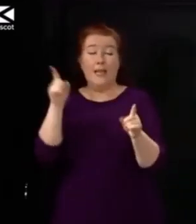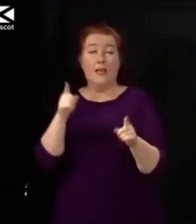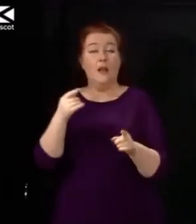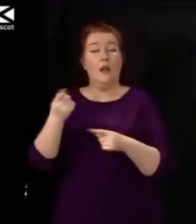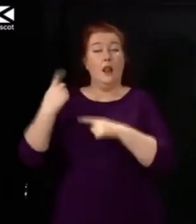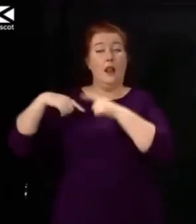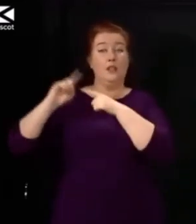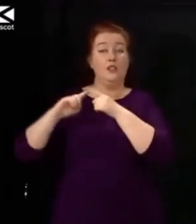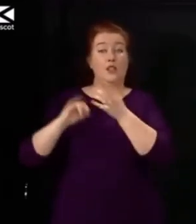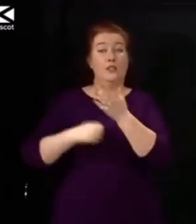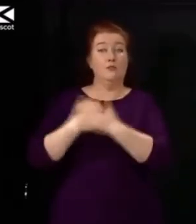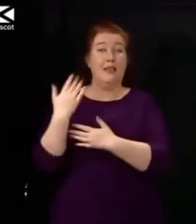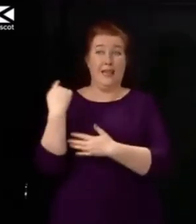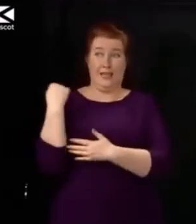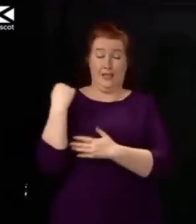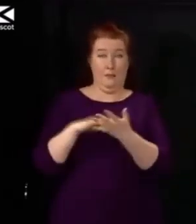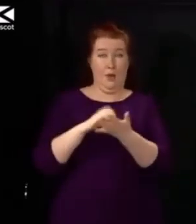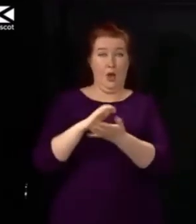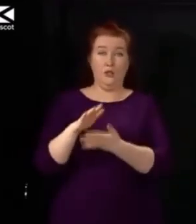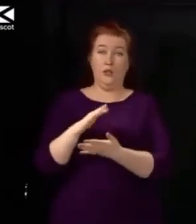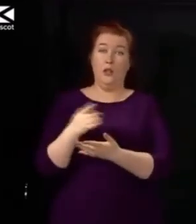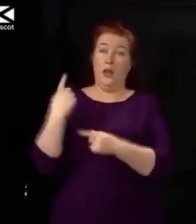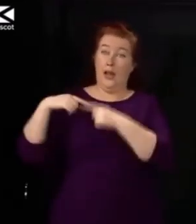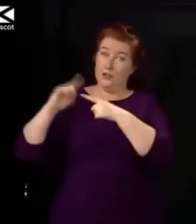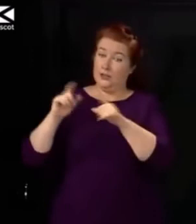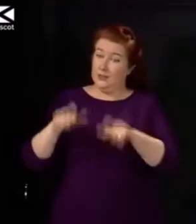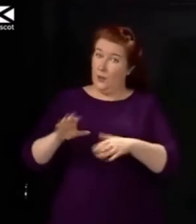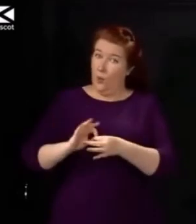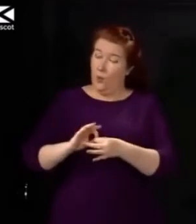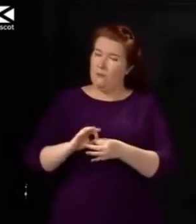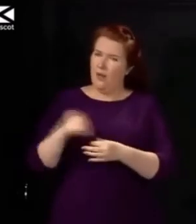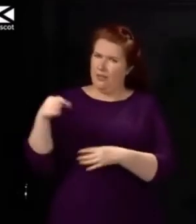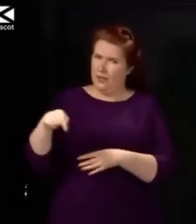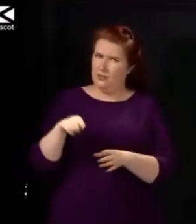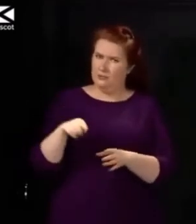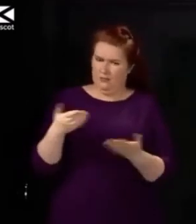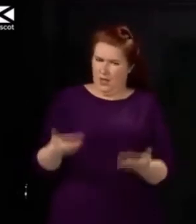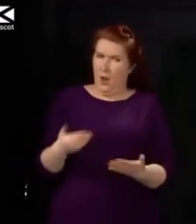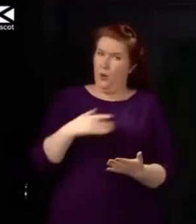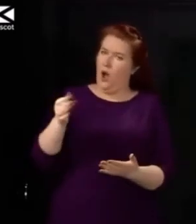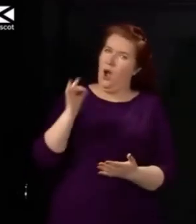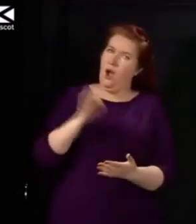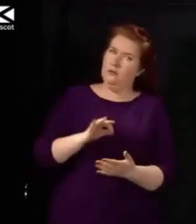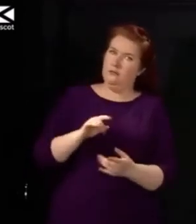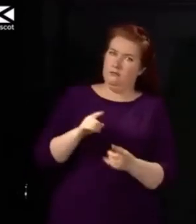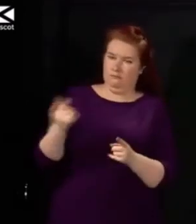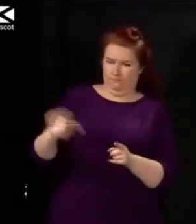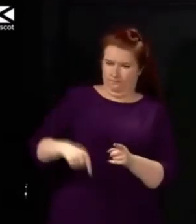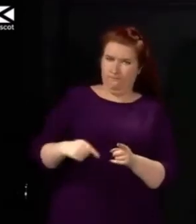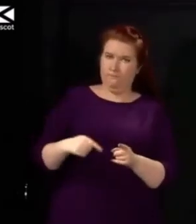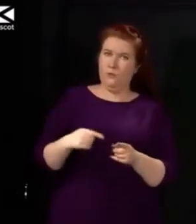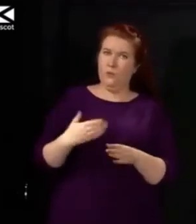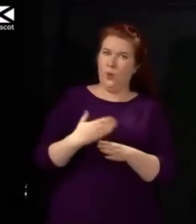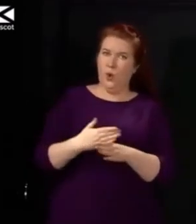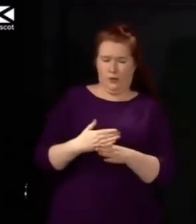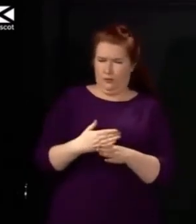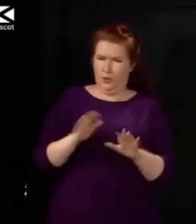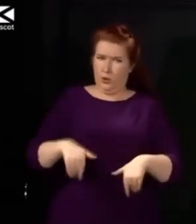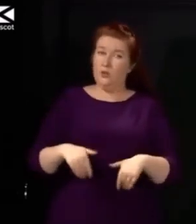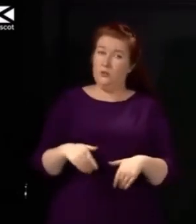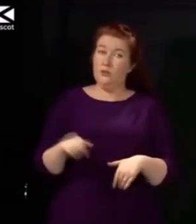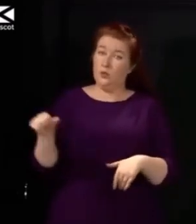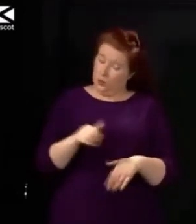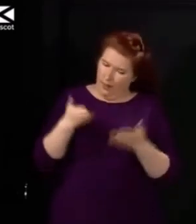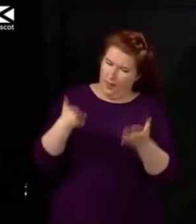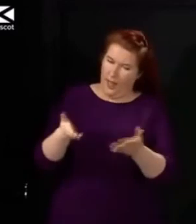home last spring and you're asking them to come in right now, you shouldn't be. You should be asking yourself why that is the case. Instead, you should be facilitating home working. I'm sorry